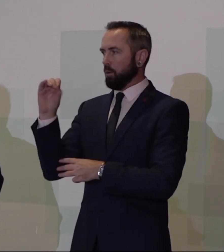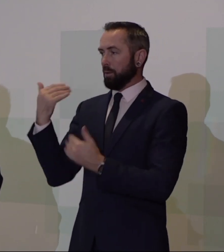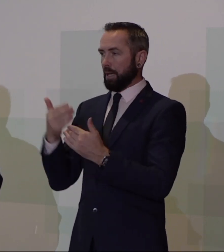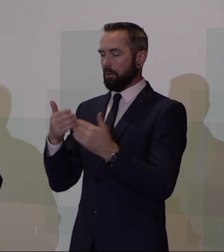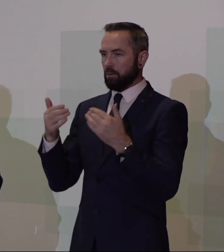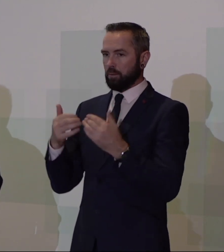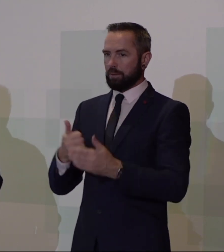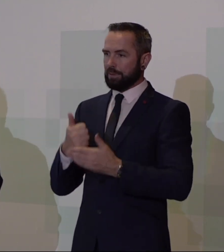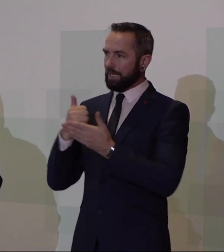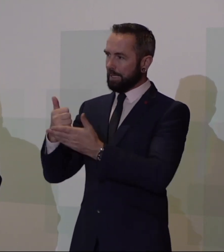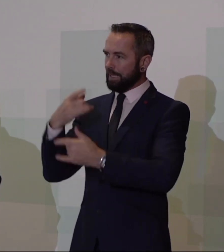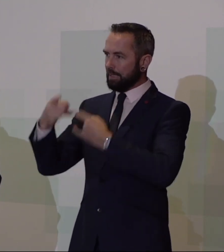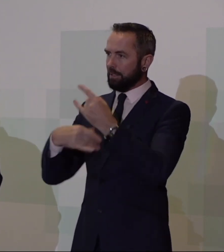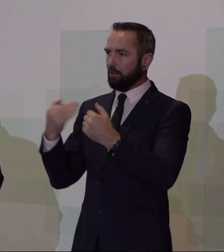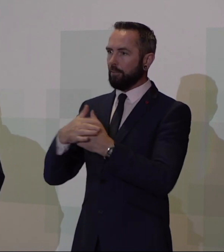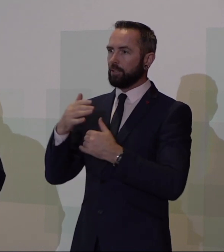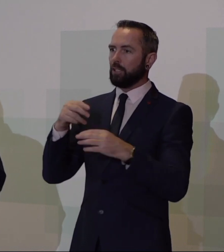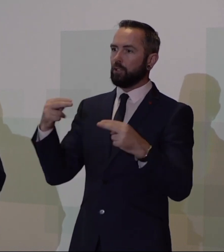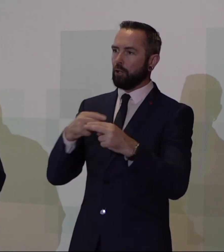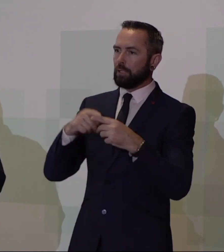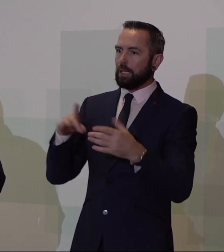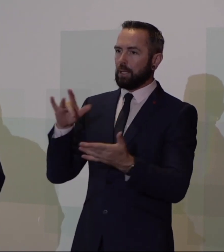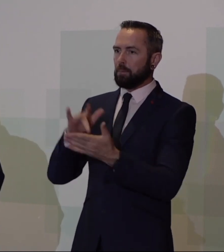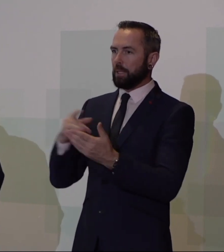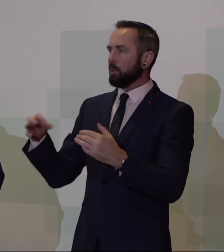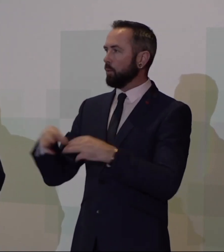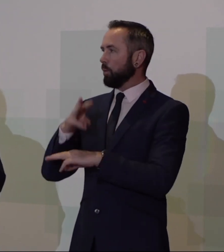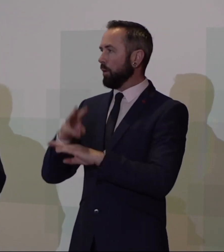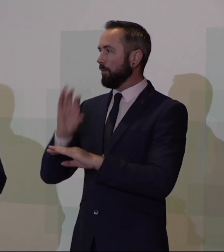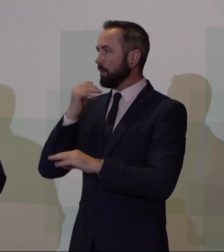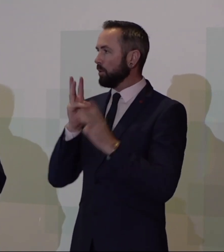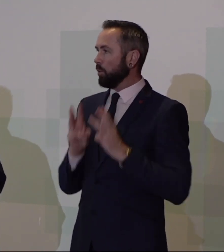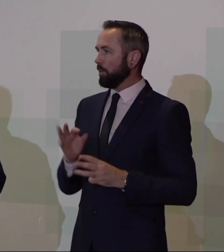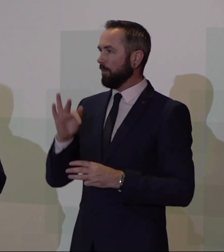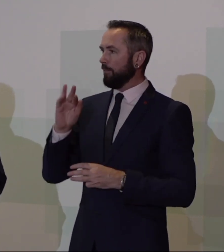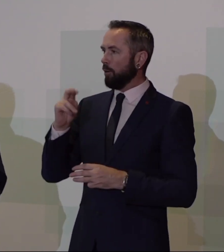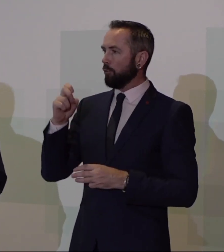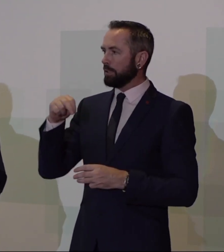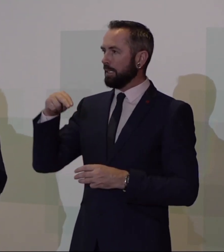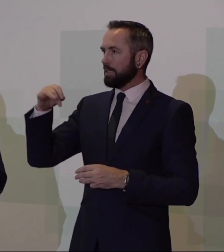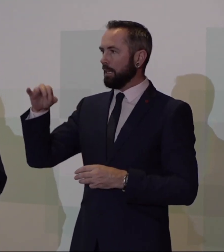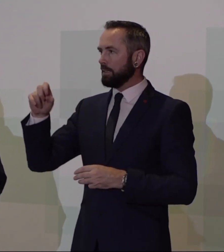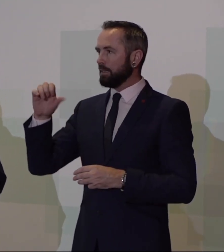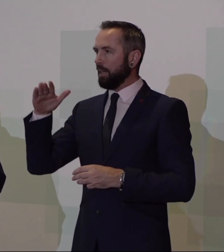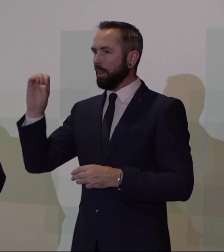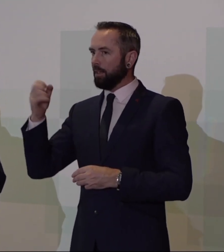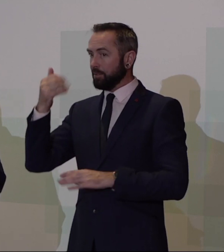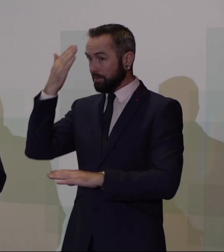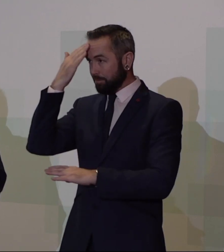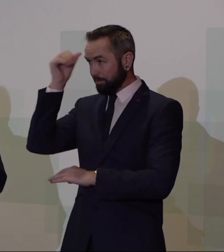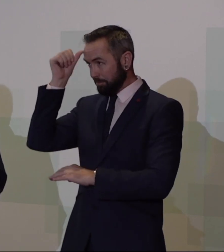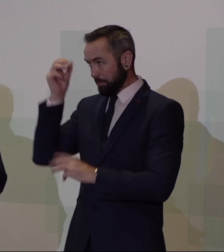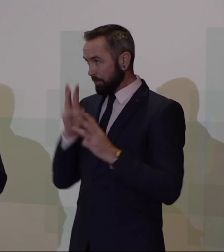year to the Year of the Nurse and the Year of the Midwife. And that is because a lady called Florence Nightingale, as some of you might know and have heard